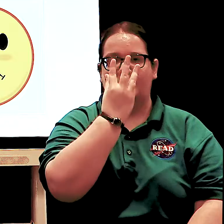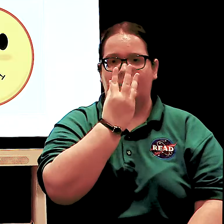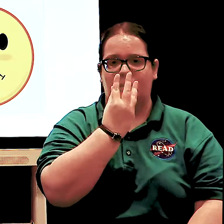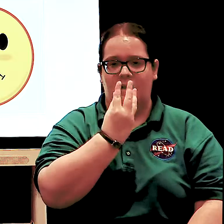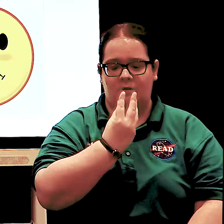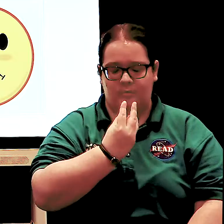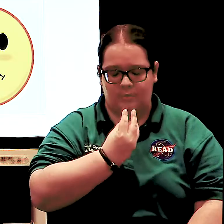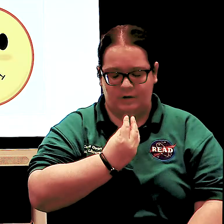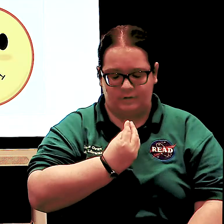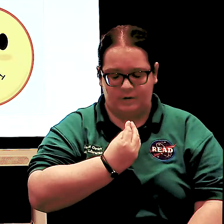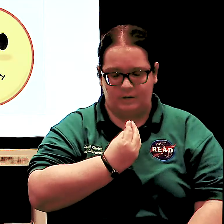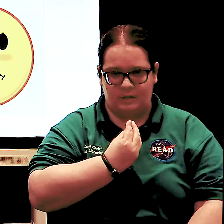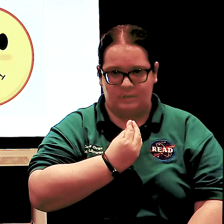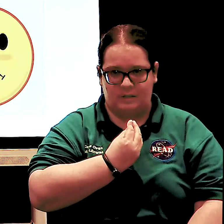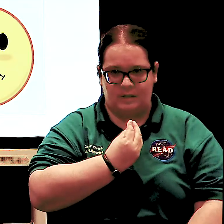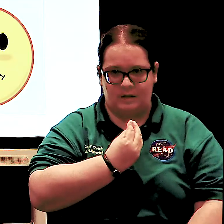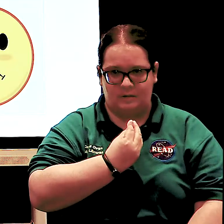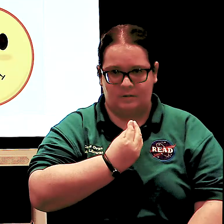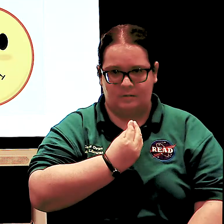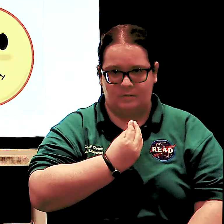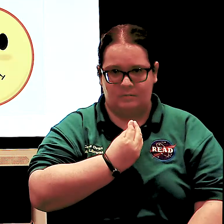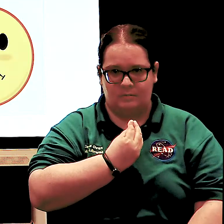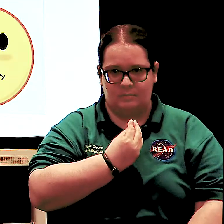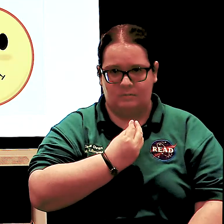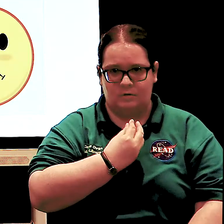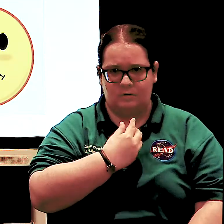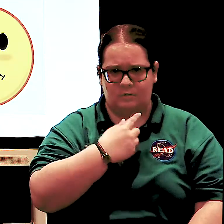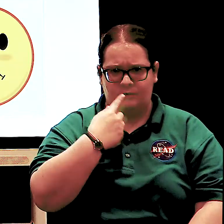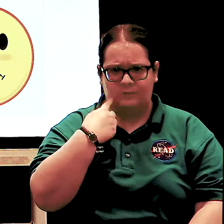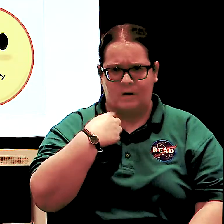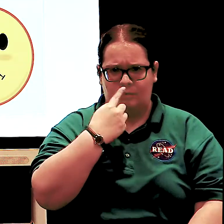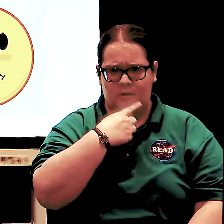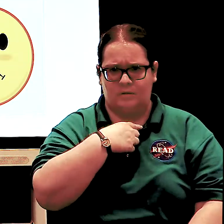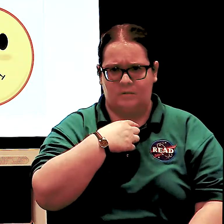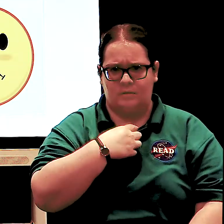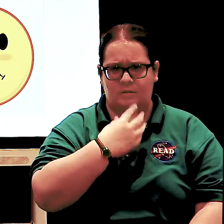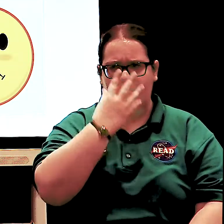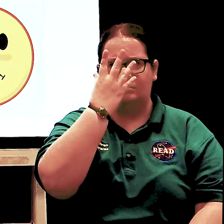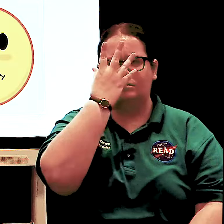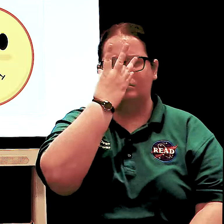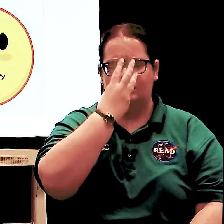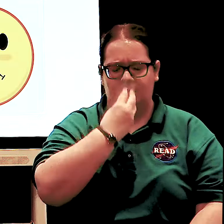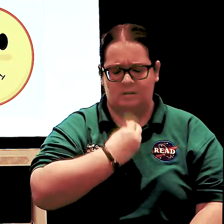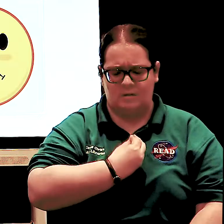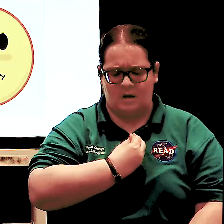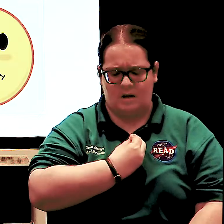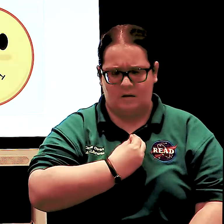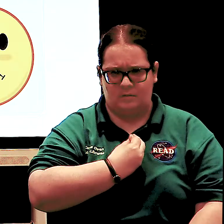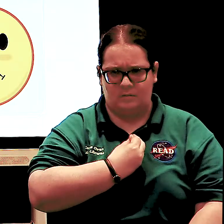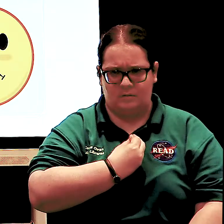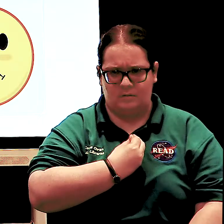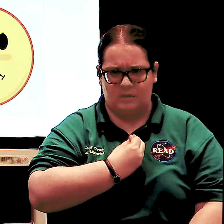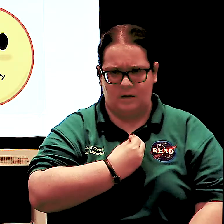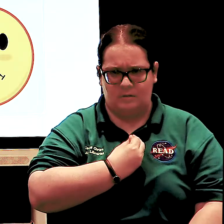it down, bring your fingertips together. You're also going to frown while you do this. You're going to go sad. You're going to look down a little